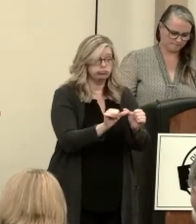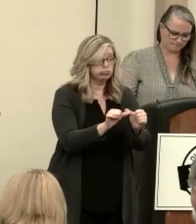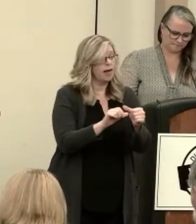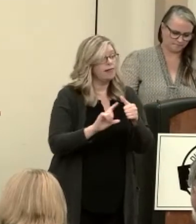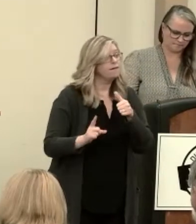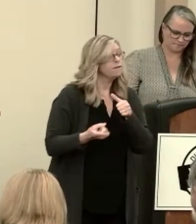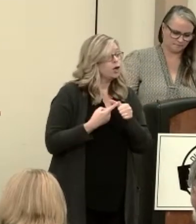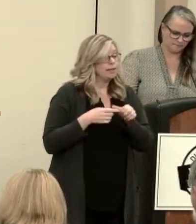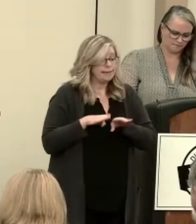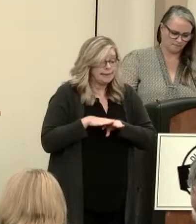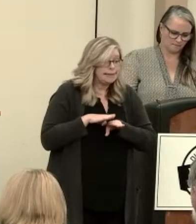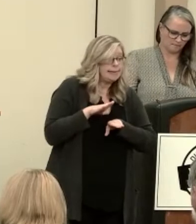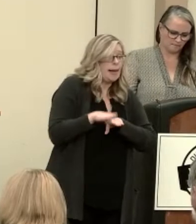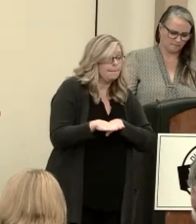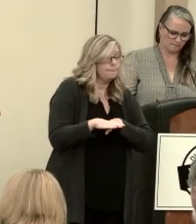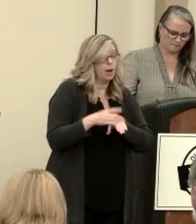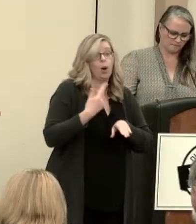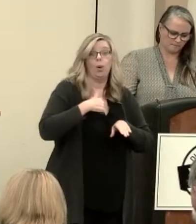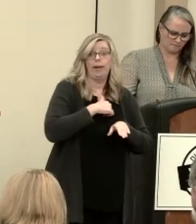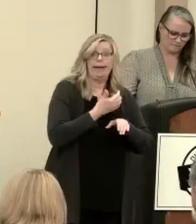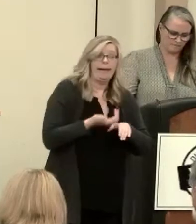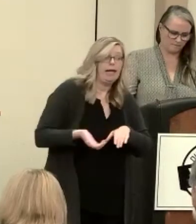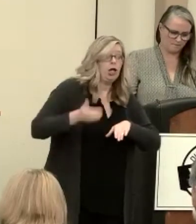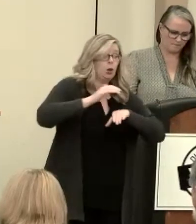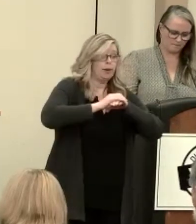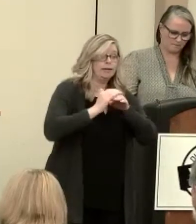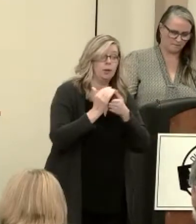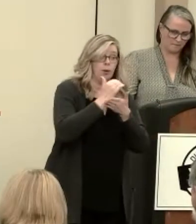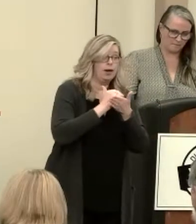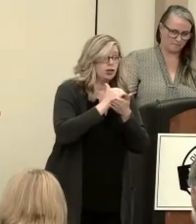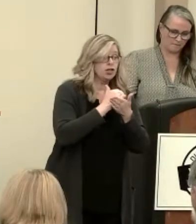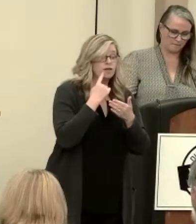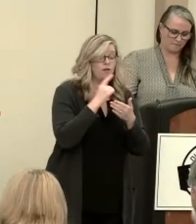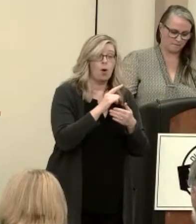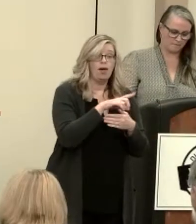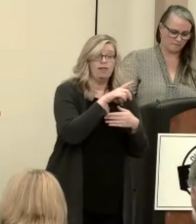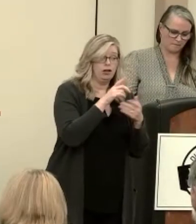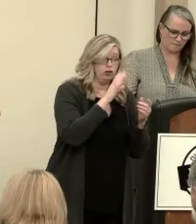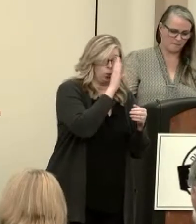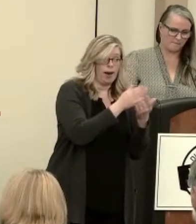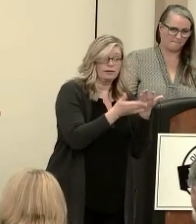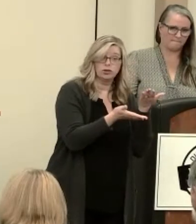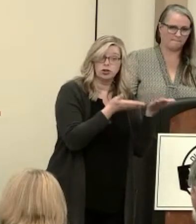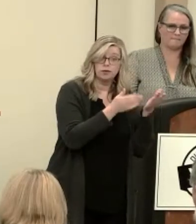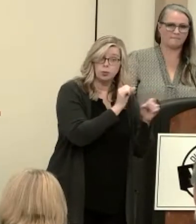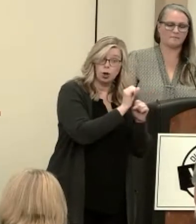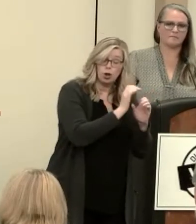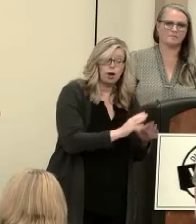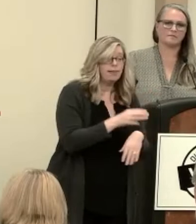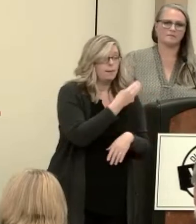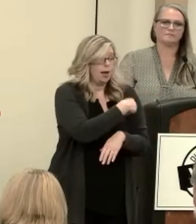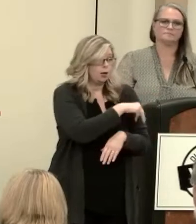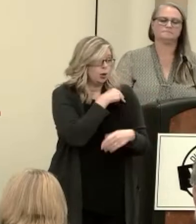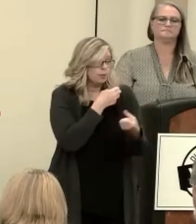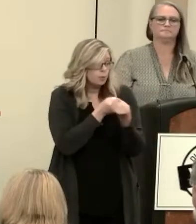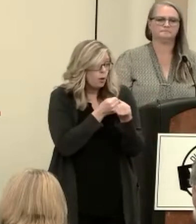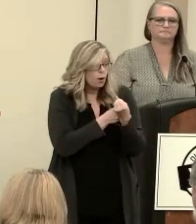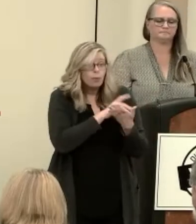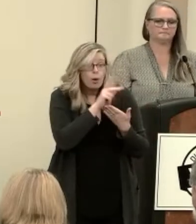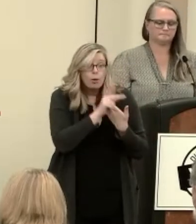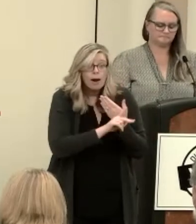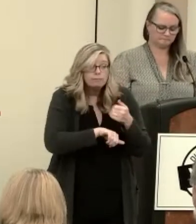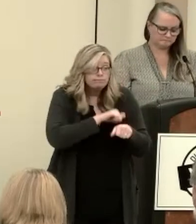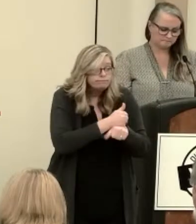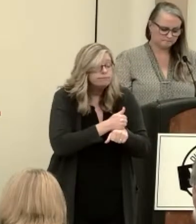steps. We've raised the wages for the direct service workers. We have created the Manitoba Supports Program. We have moved towards